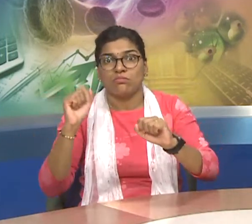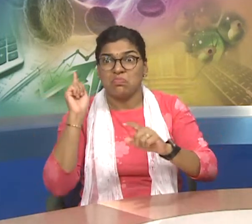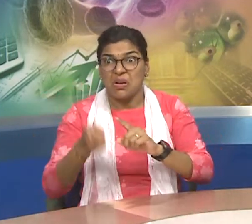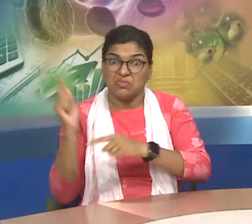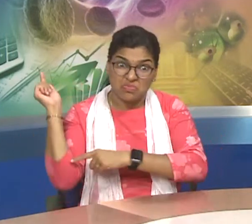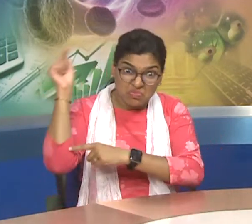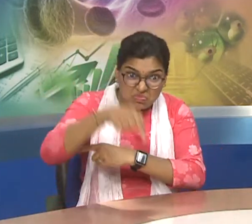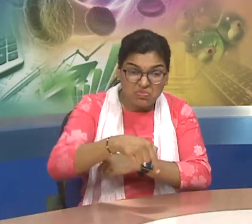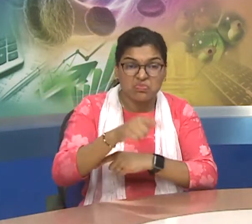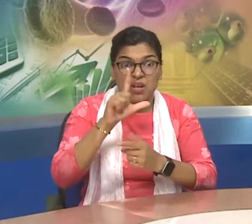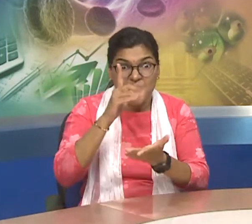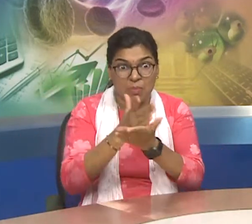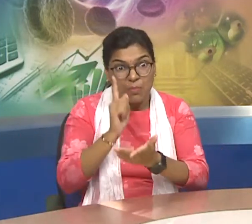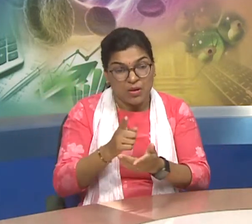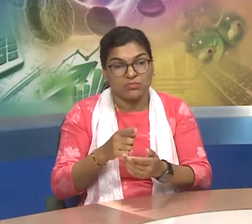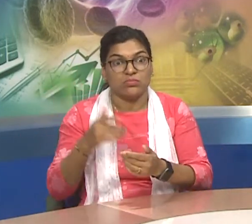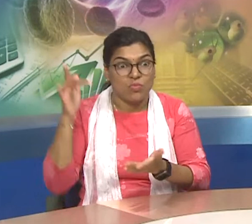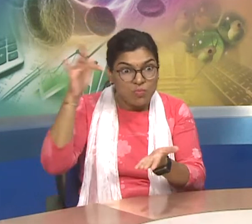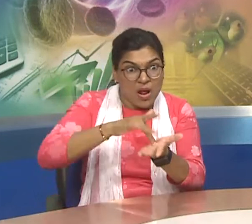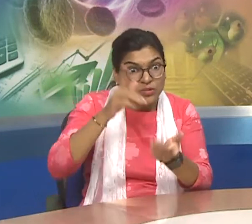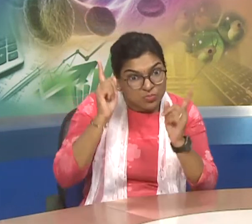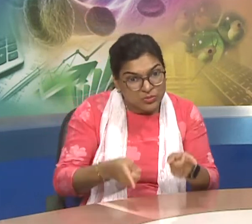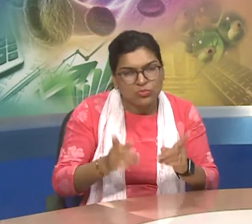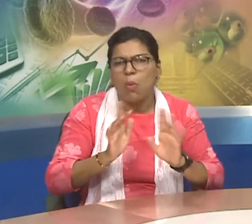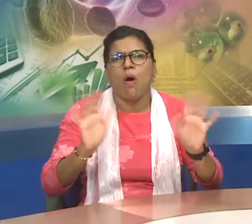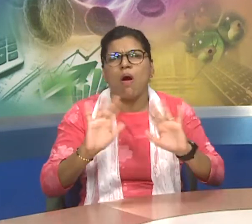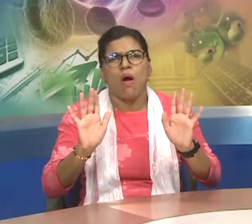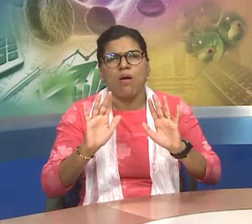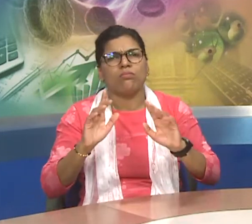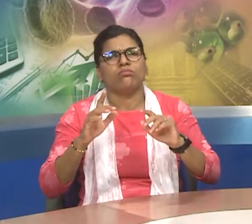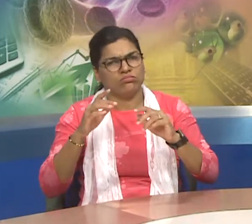offering place-based services.